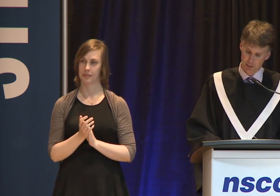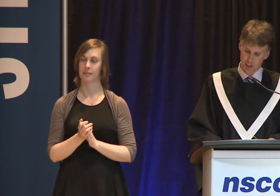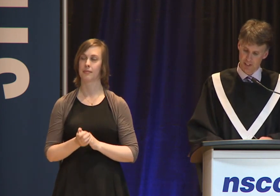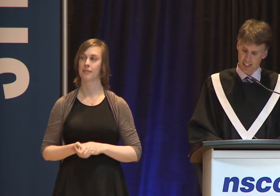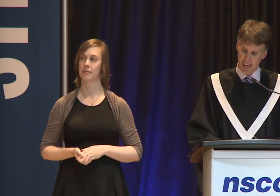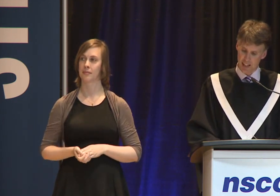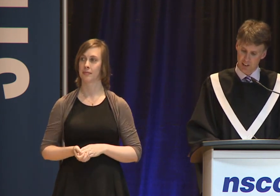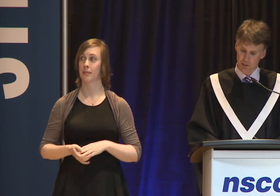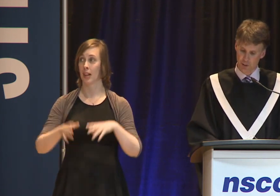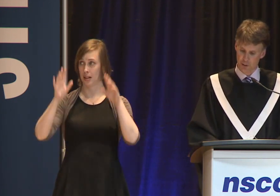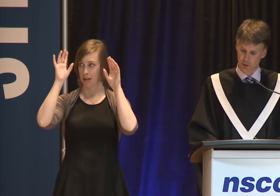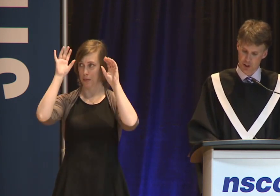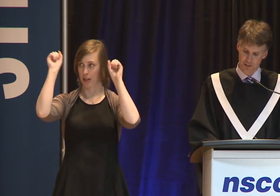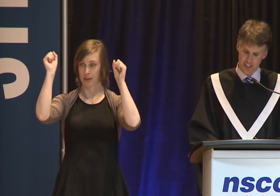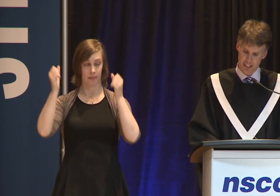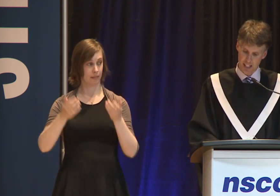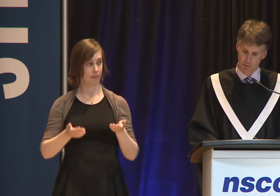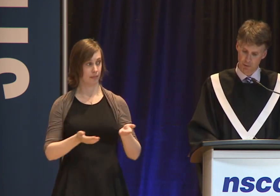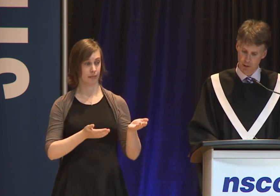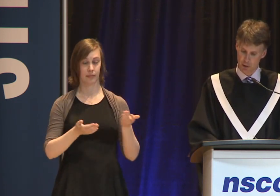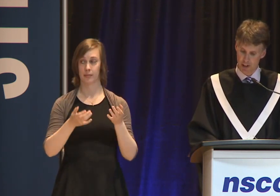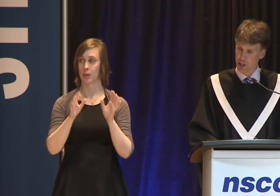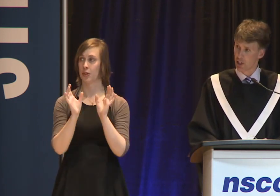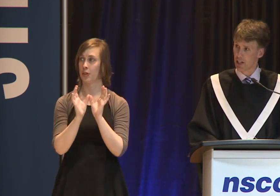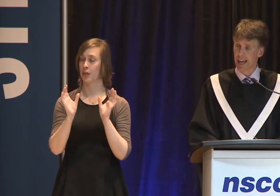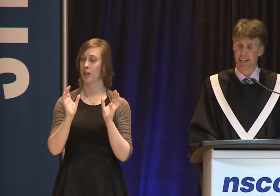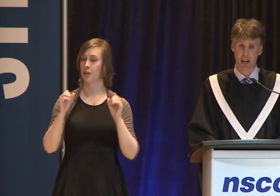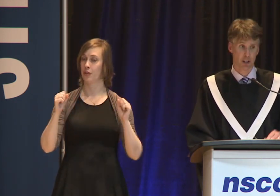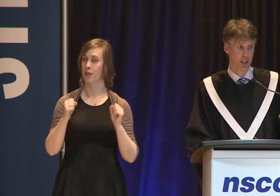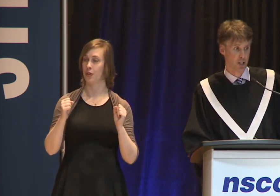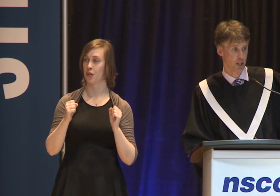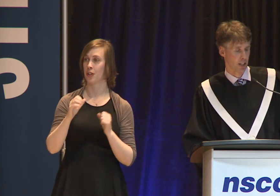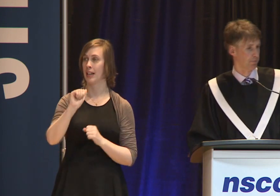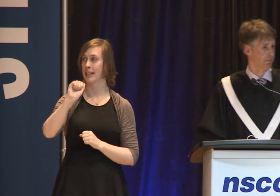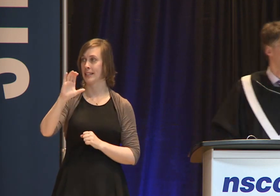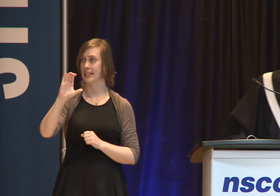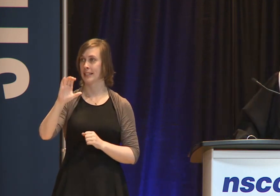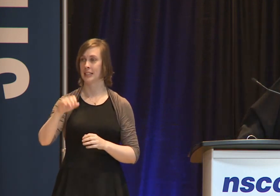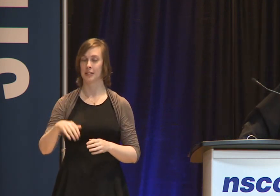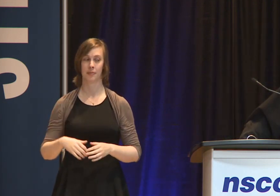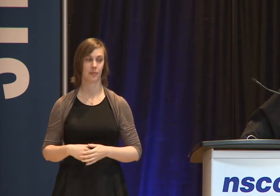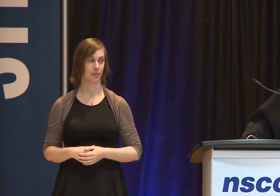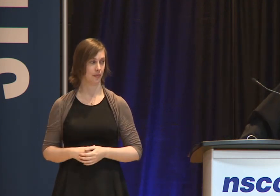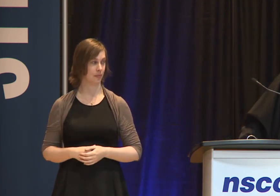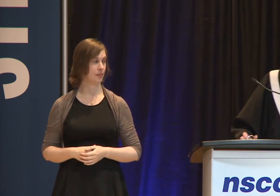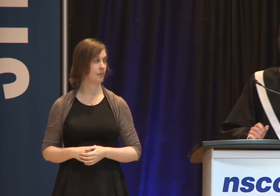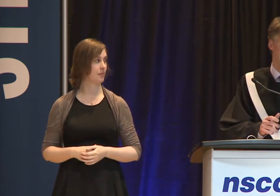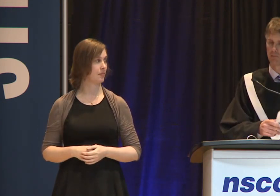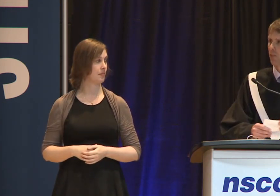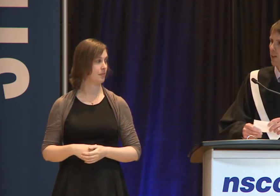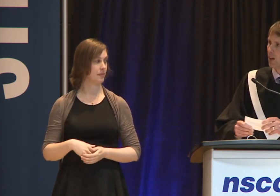Mr. President, the candidates for the certificate in refrigeration and air conditioning.